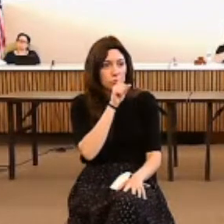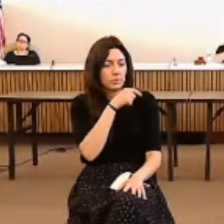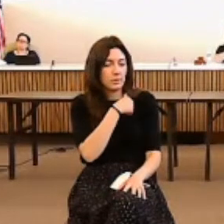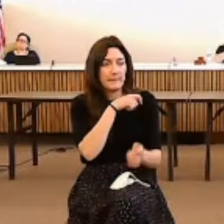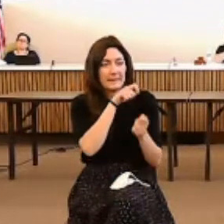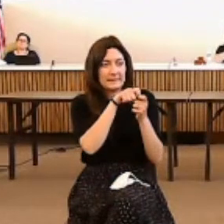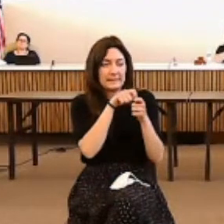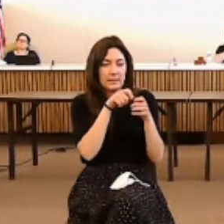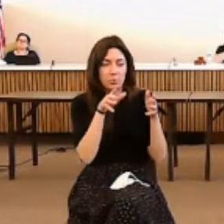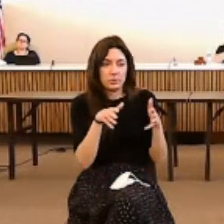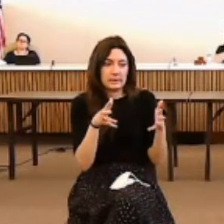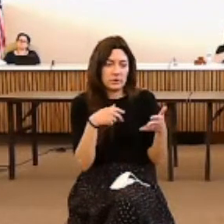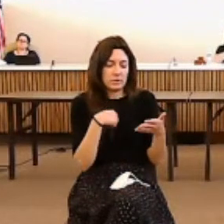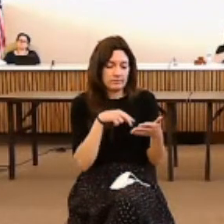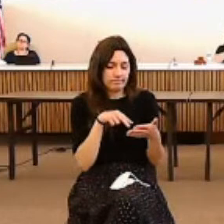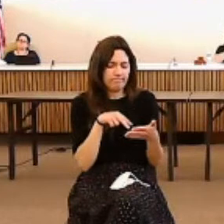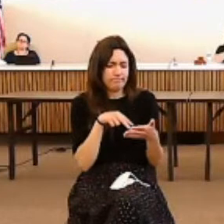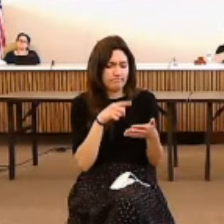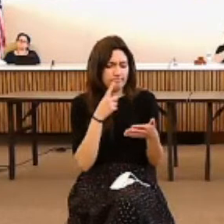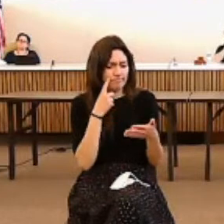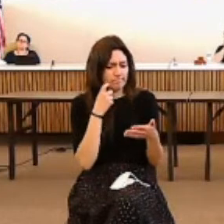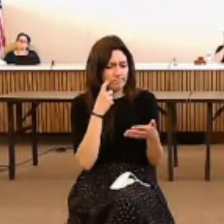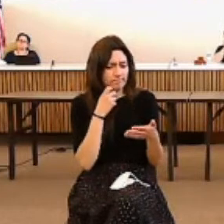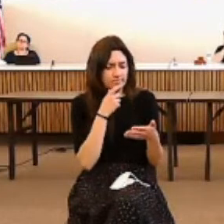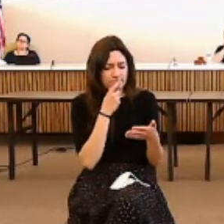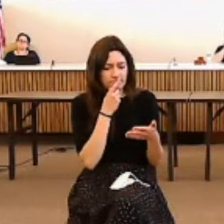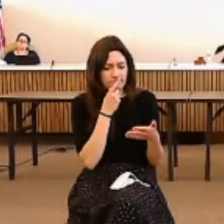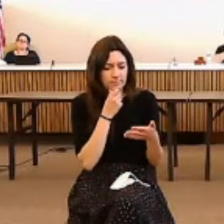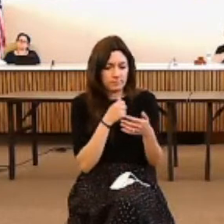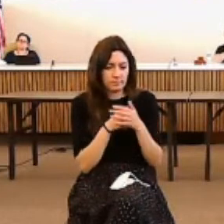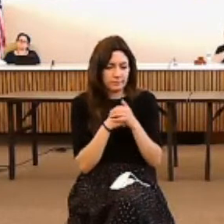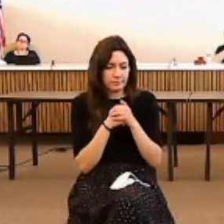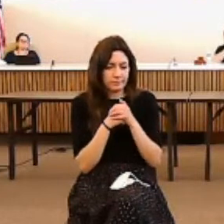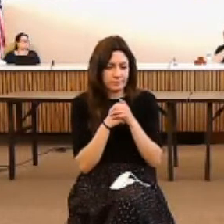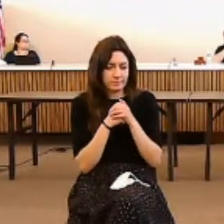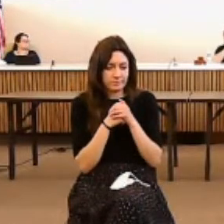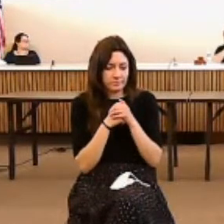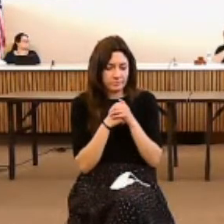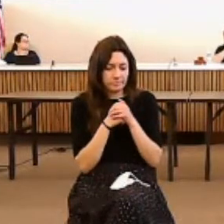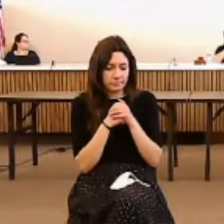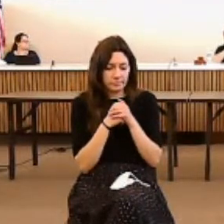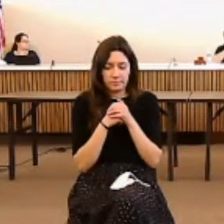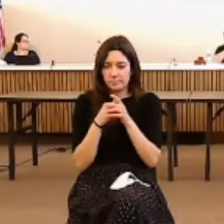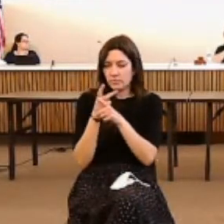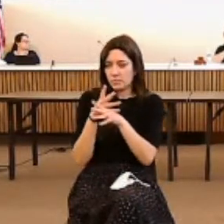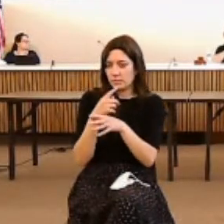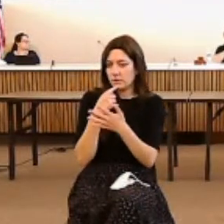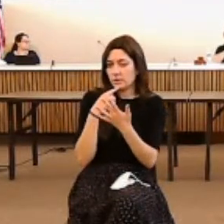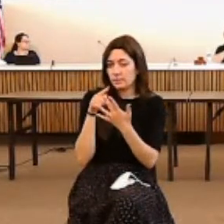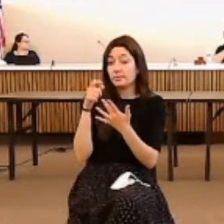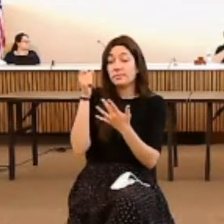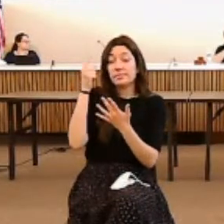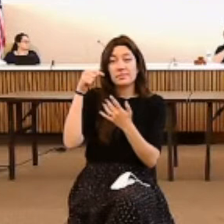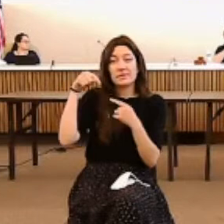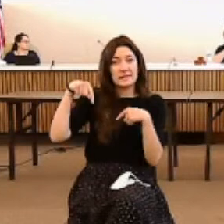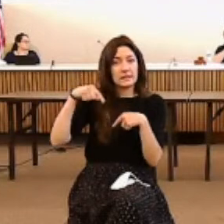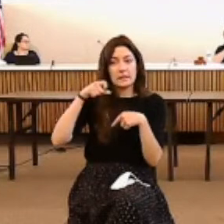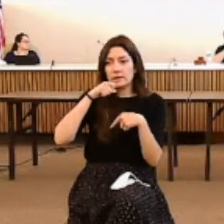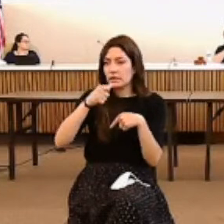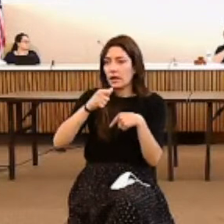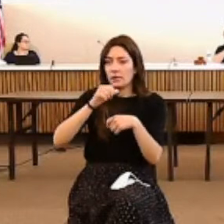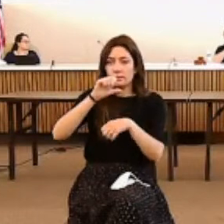so that needs to get. I will note this is not a precedence in